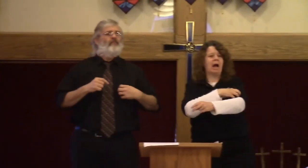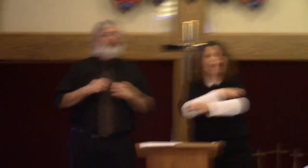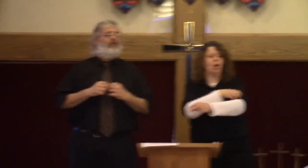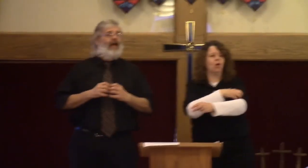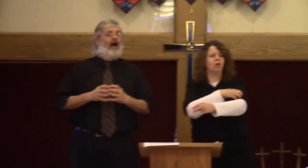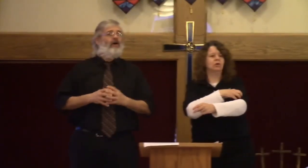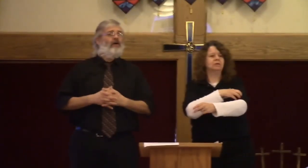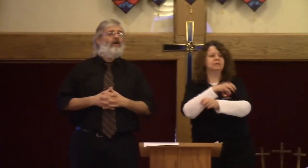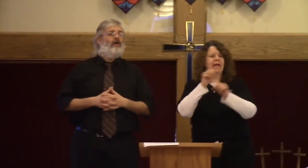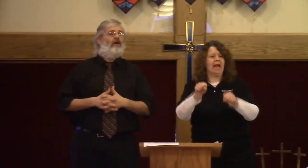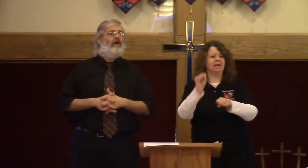Yeah.